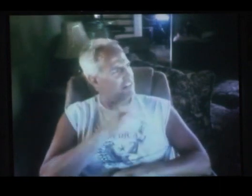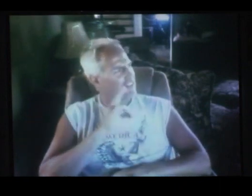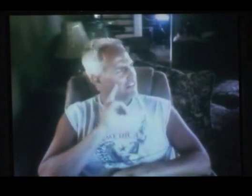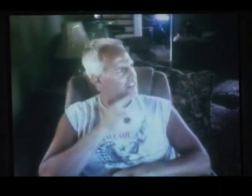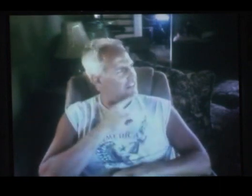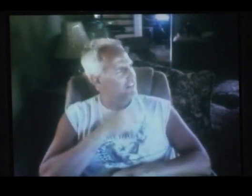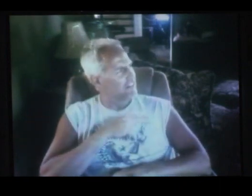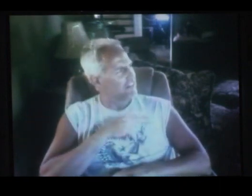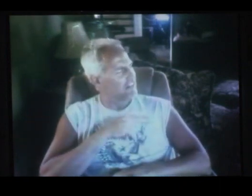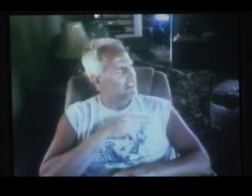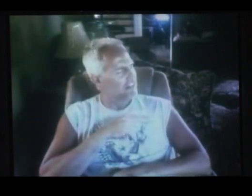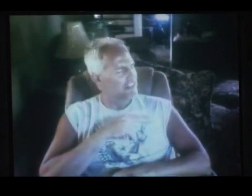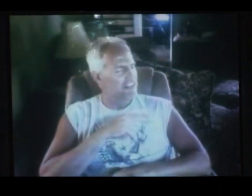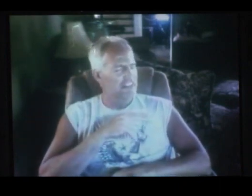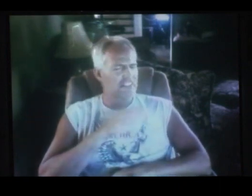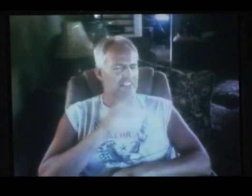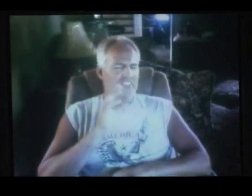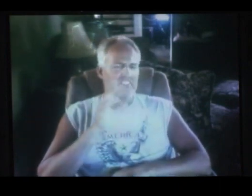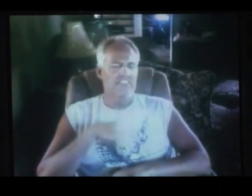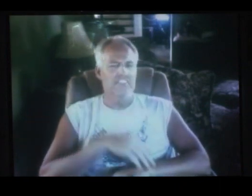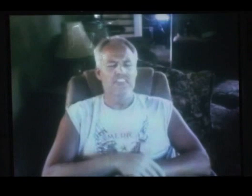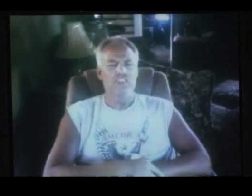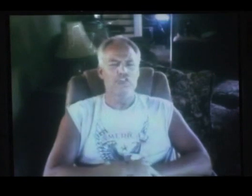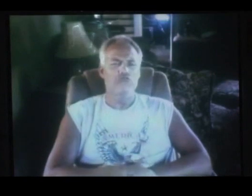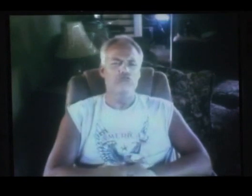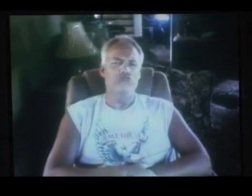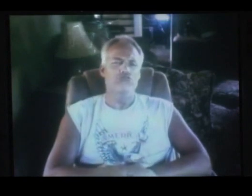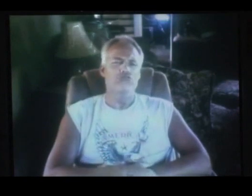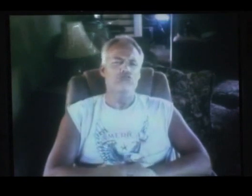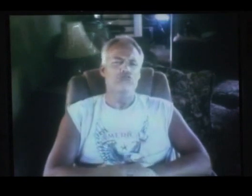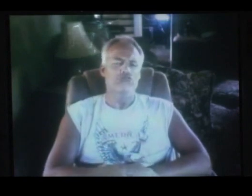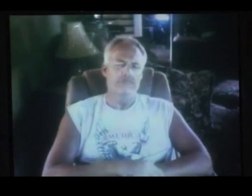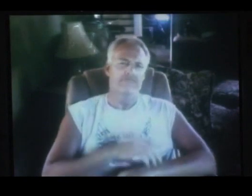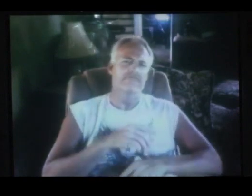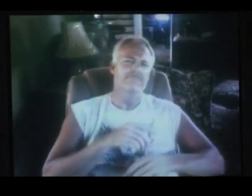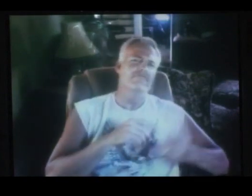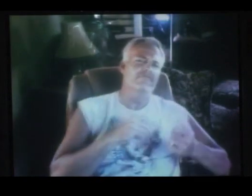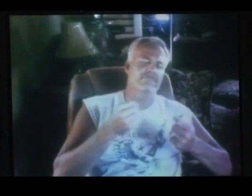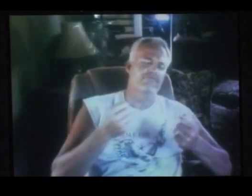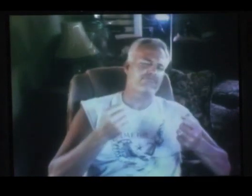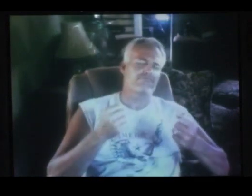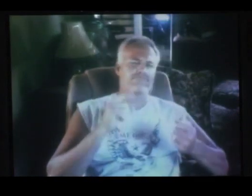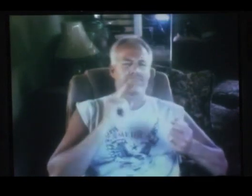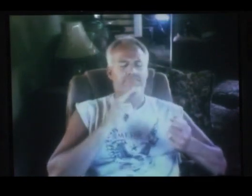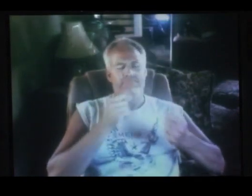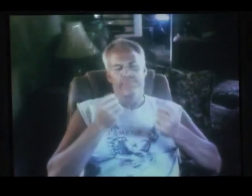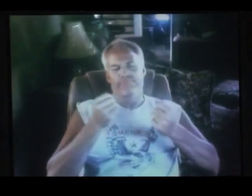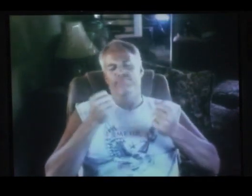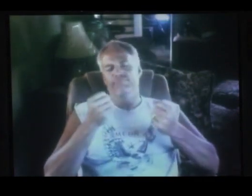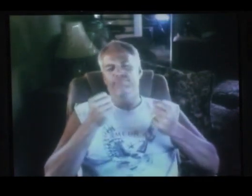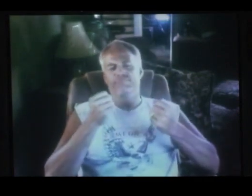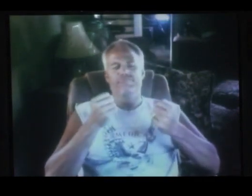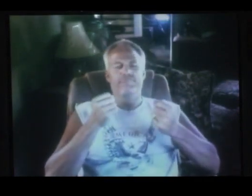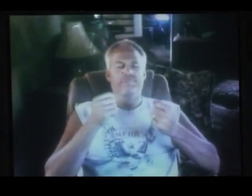happened to him, wow, deaf are really lucky. Okay, so the deaf man starts driving again,